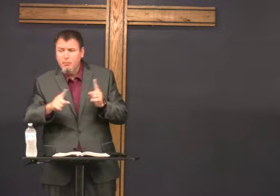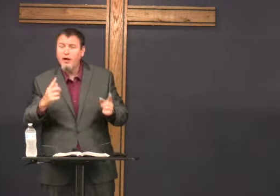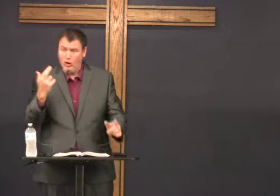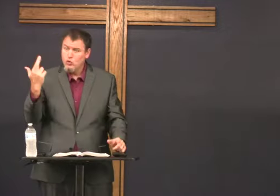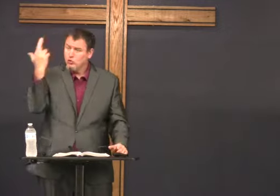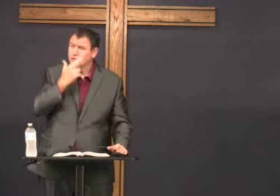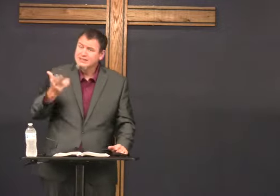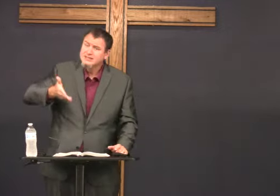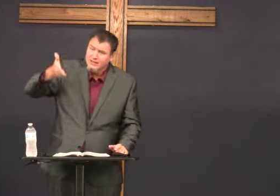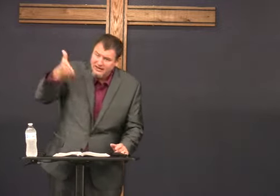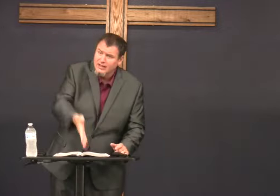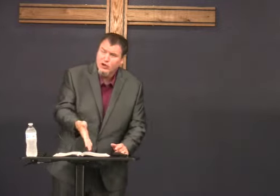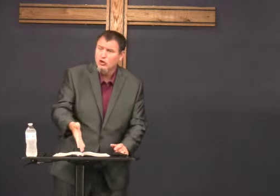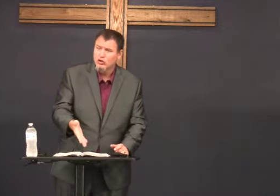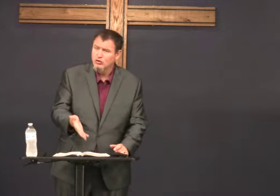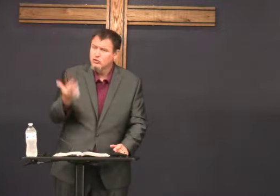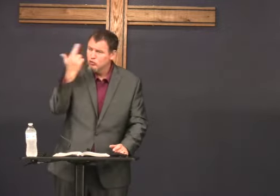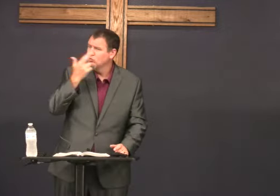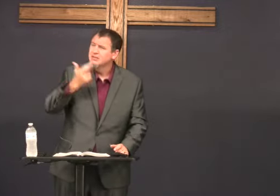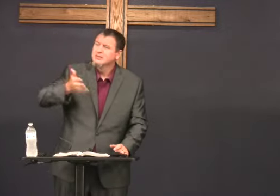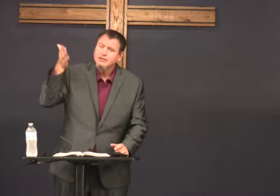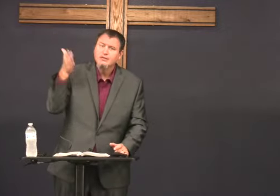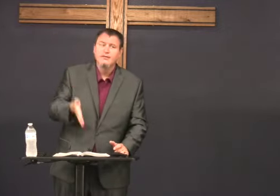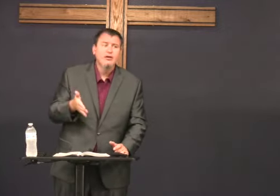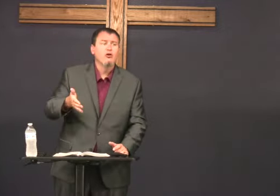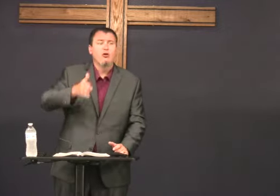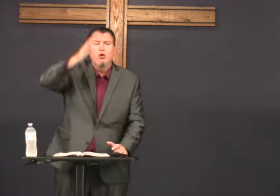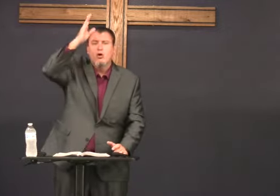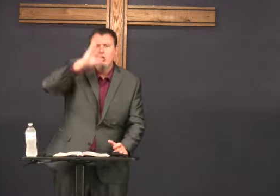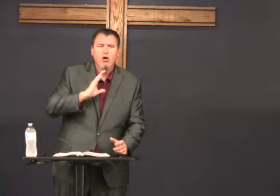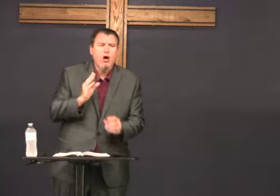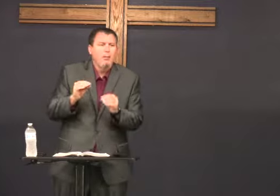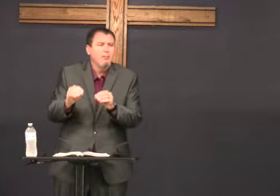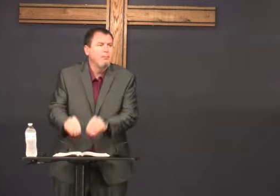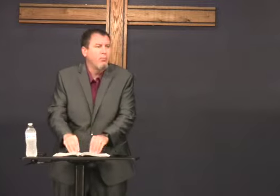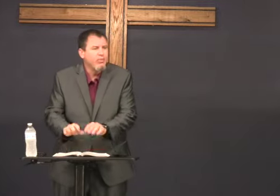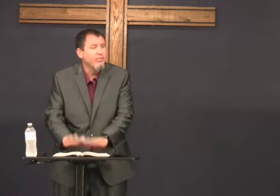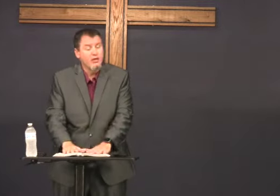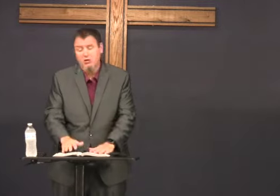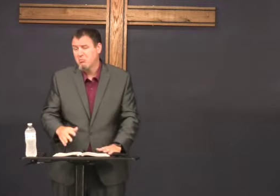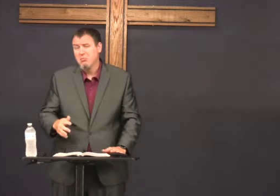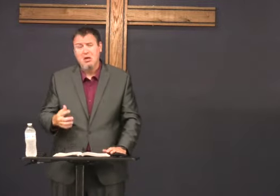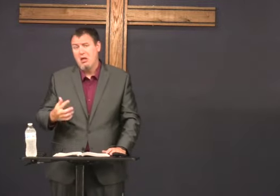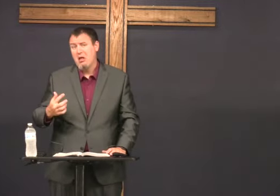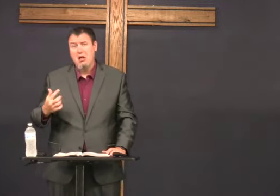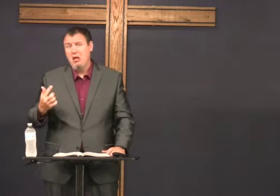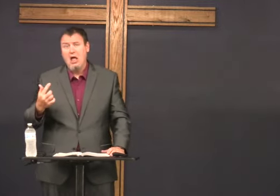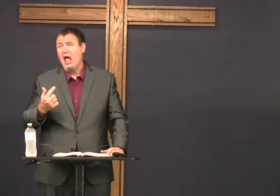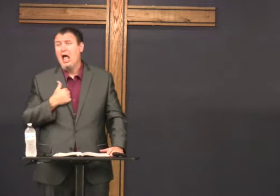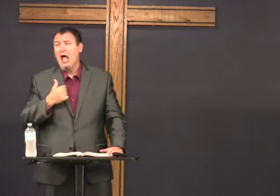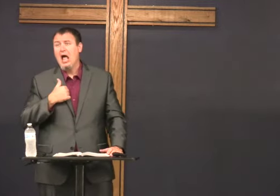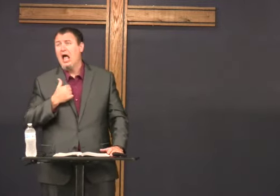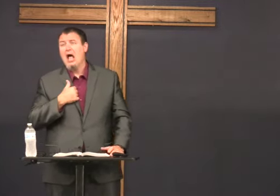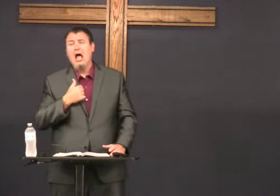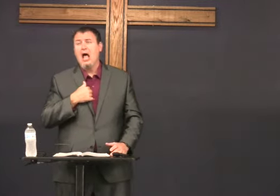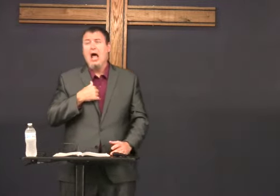saying the same thing over and over, but there's a reason that it's there. God put it there.